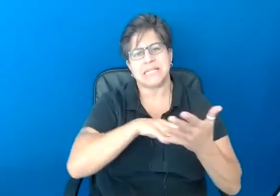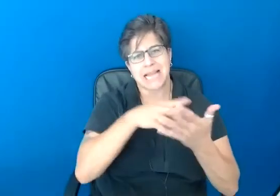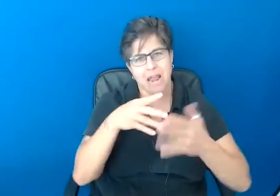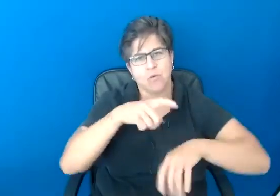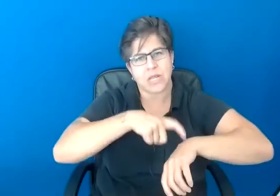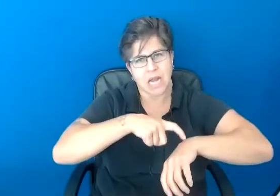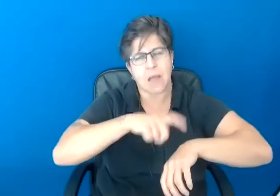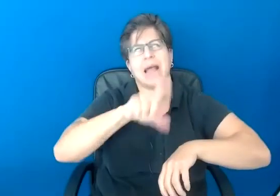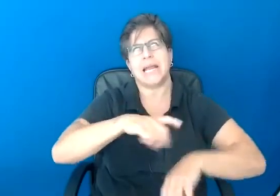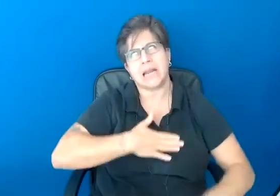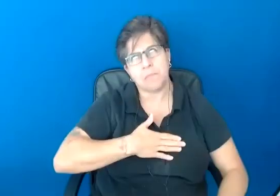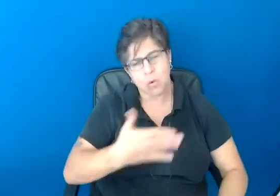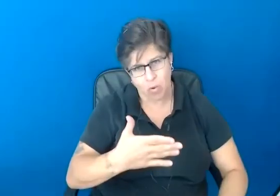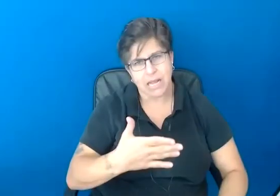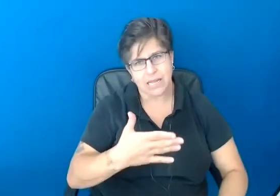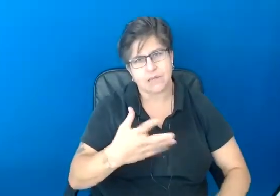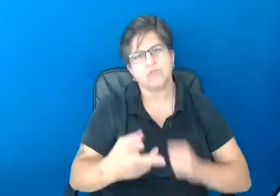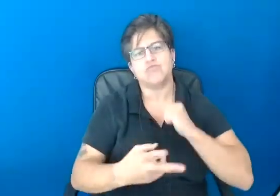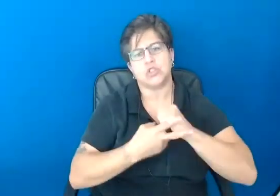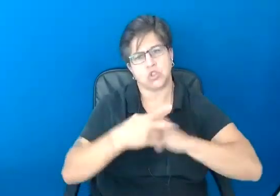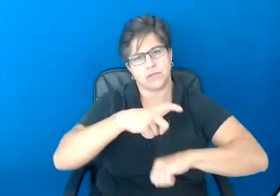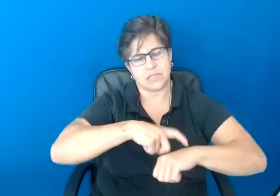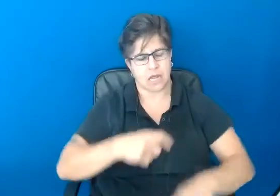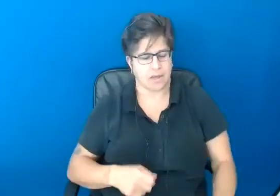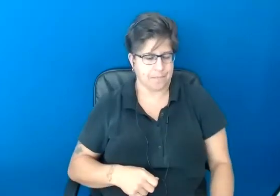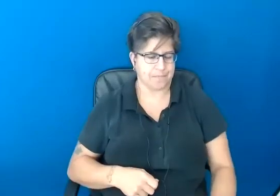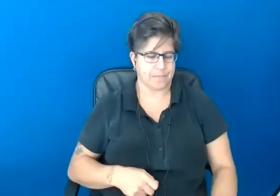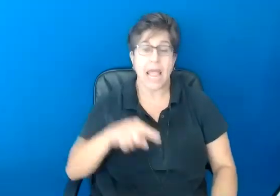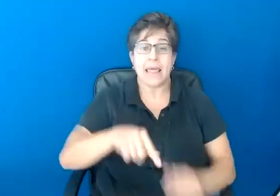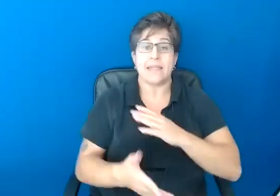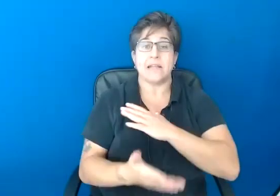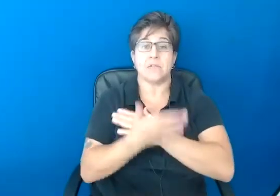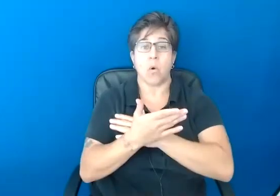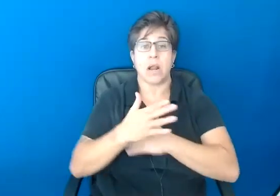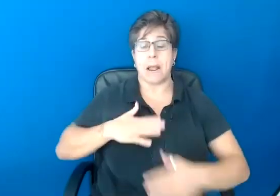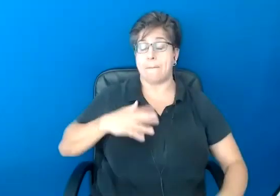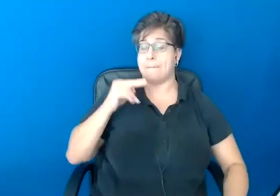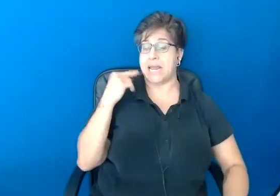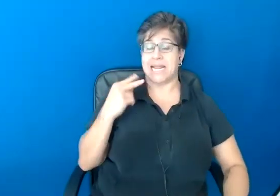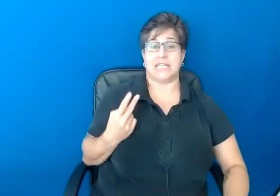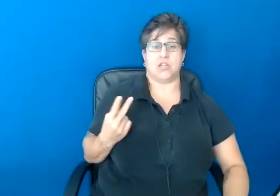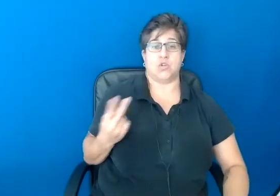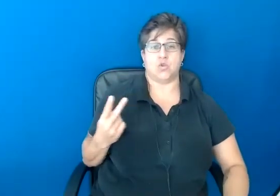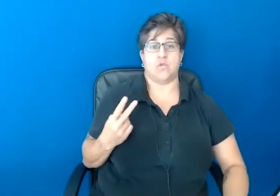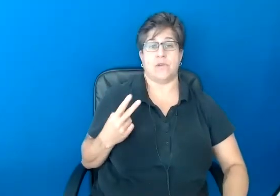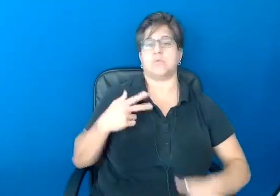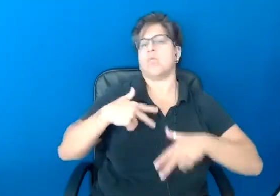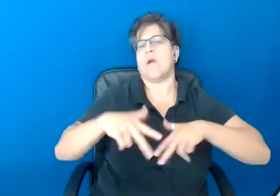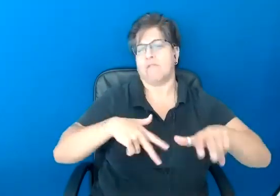was asking me, my husband is just such a calm guy. And she said, what do you attribute his